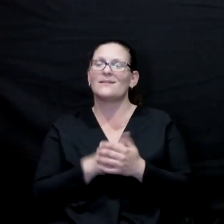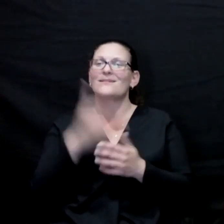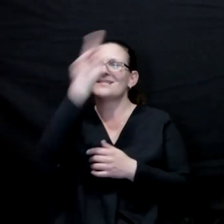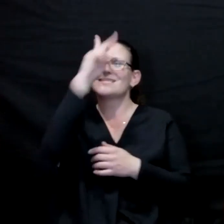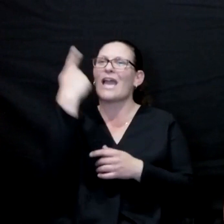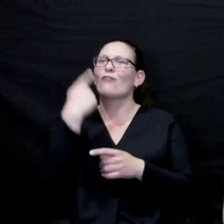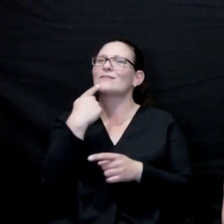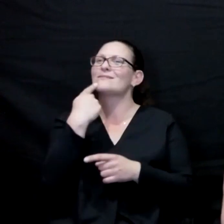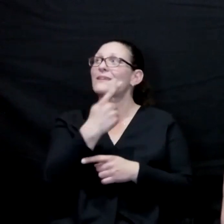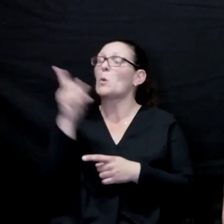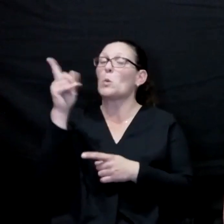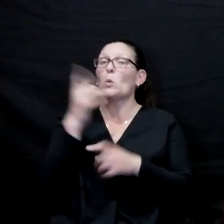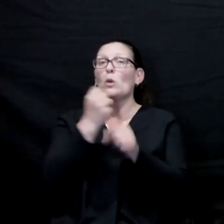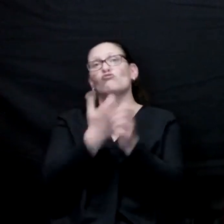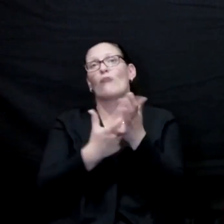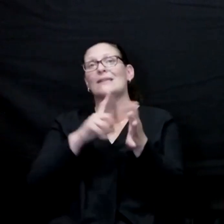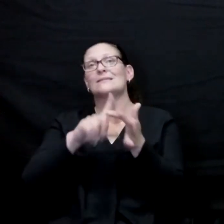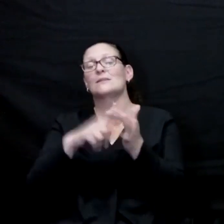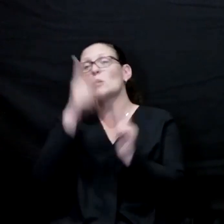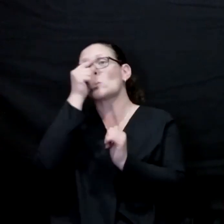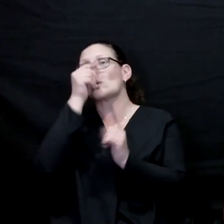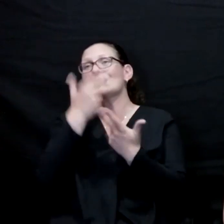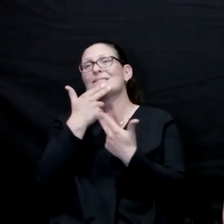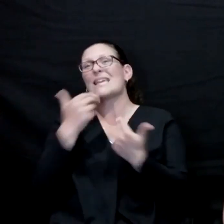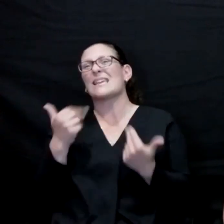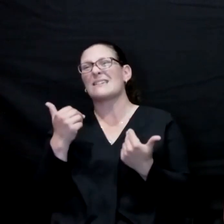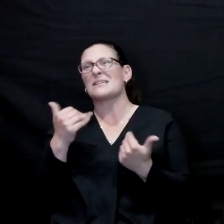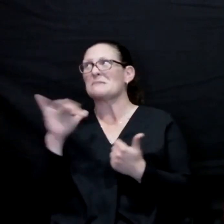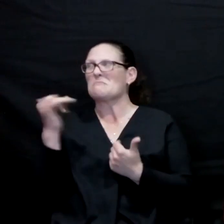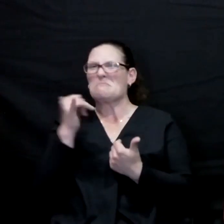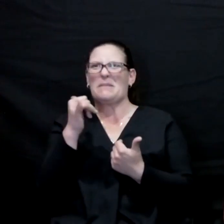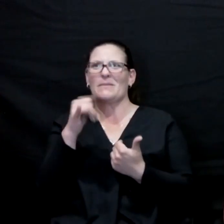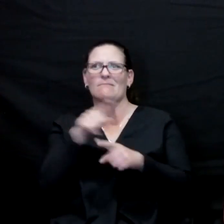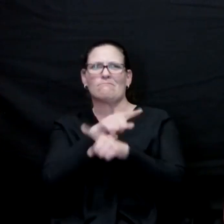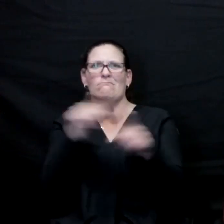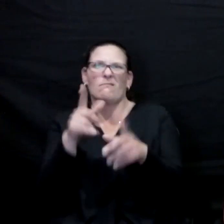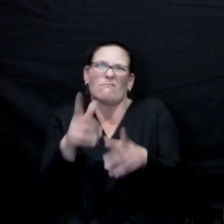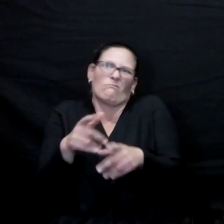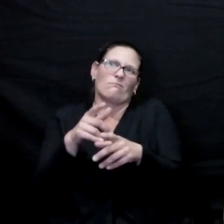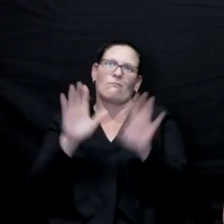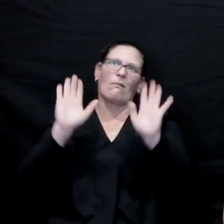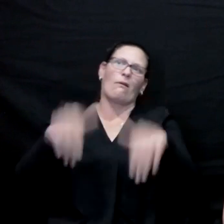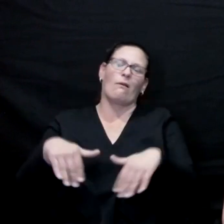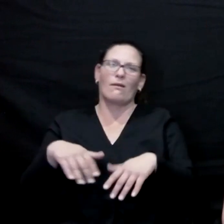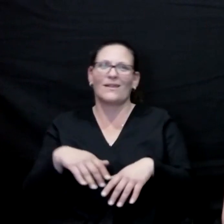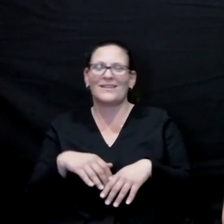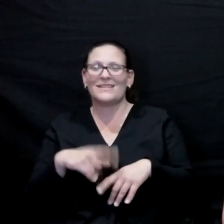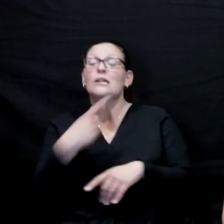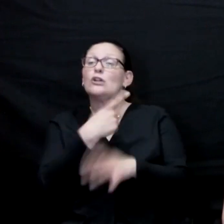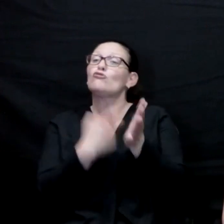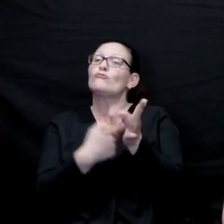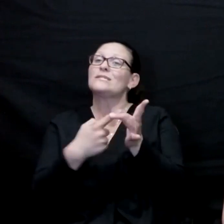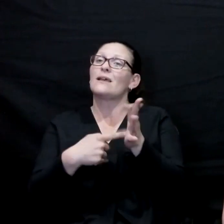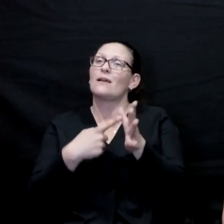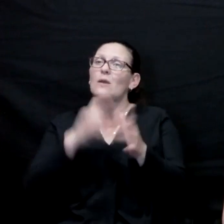could sing, Grace. I could. Also, most people would probably not actually be I'll carry on talking, and then if